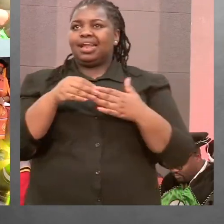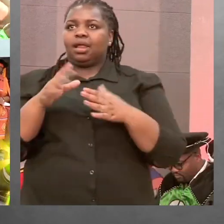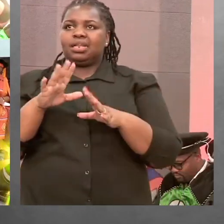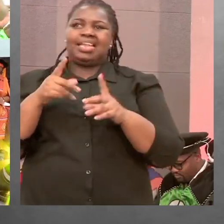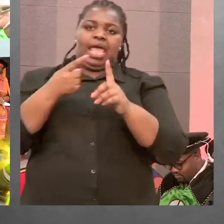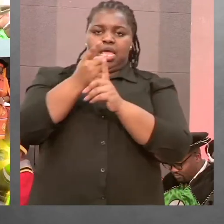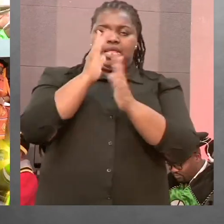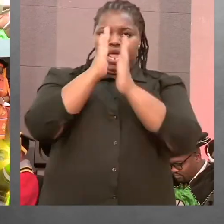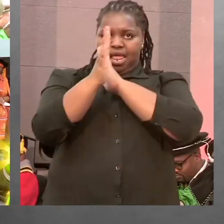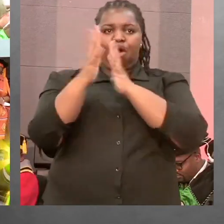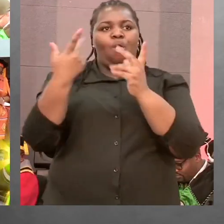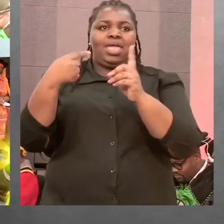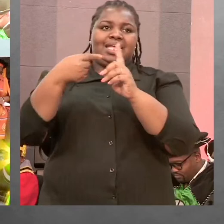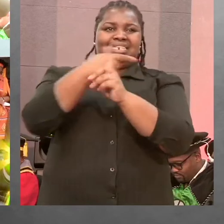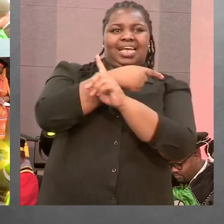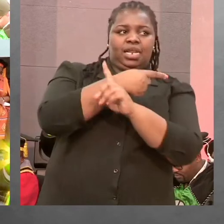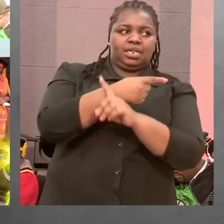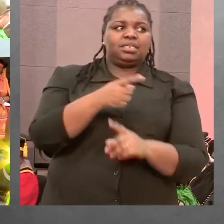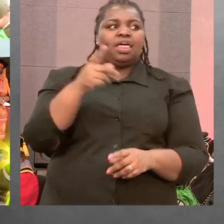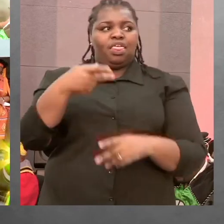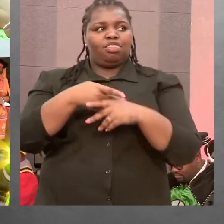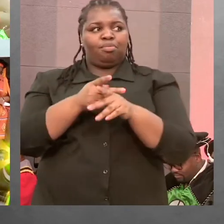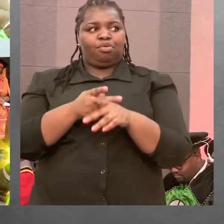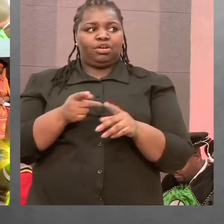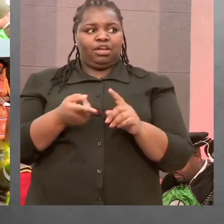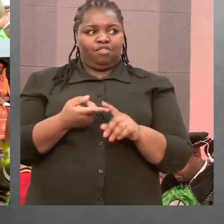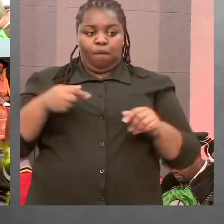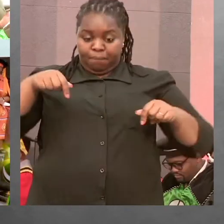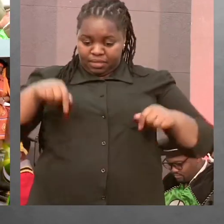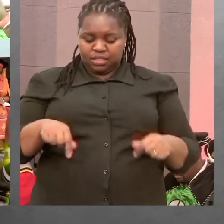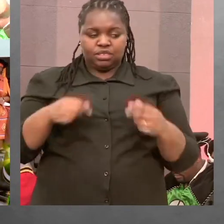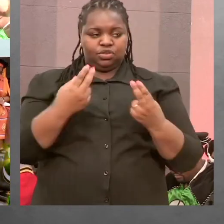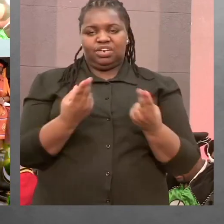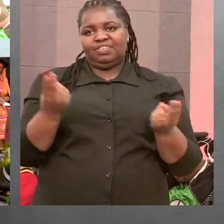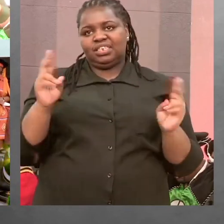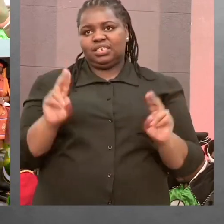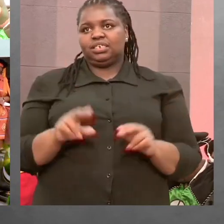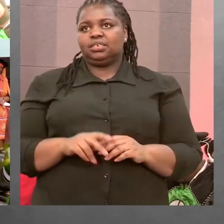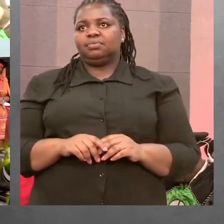indirectly, the products of this institution.